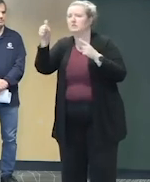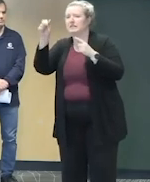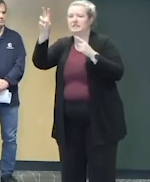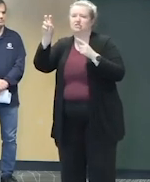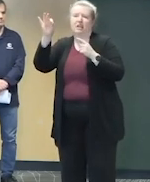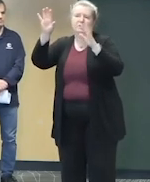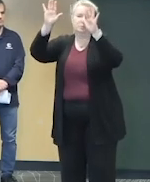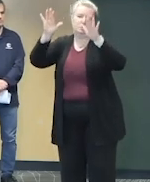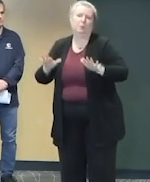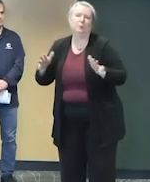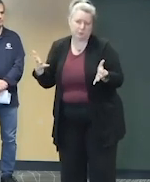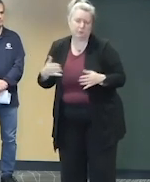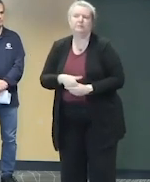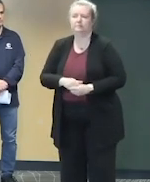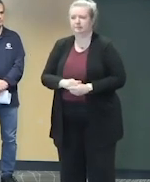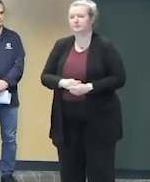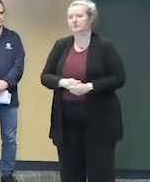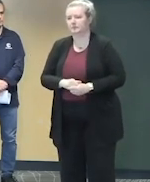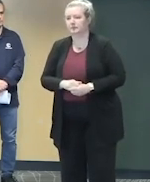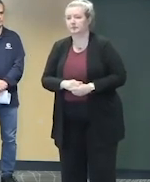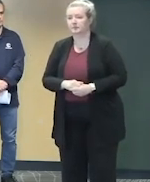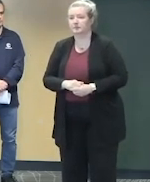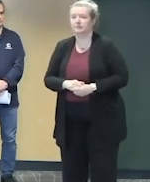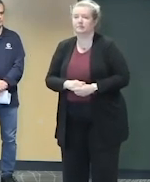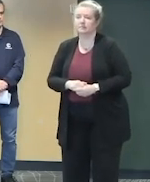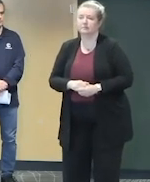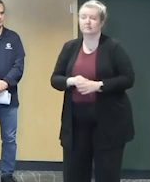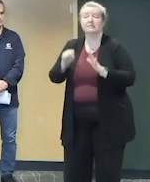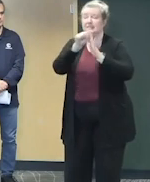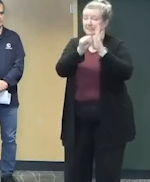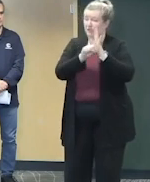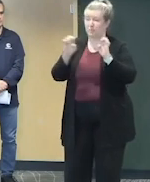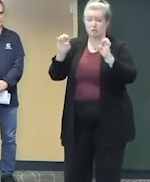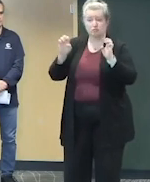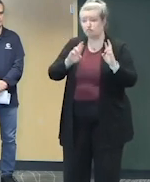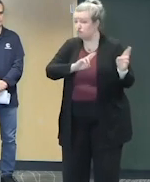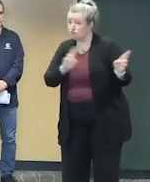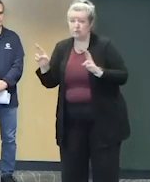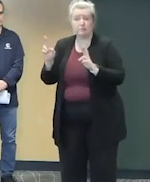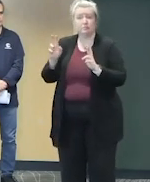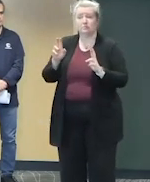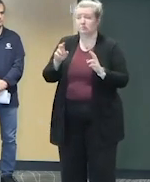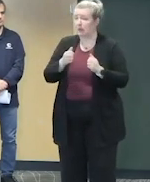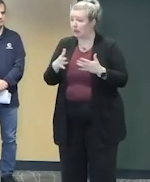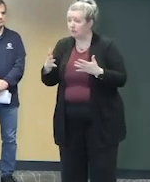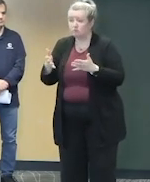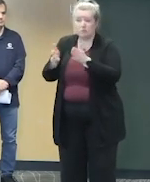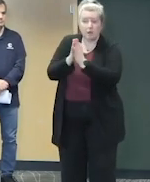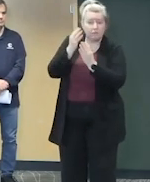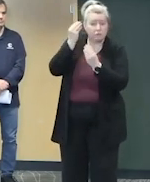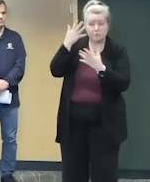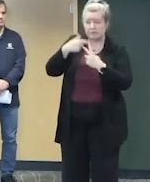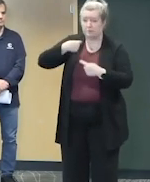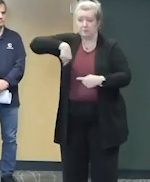As mentioned, our State Emergency Operations Center will be activated throughout the event to support any resource requests and information needs of our stakeholders. We